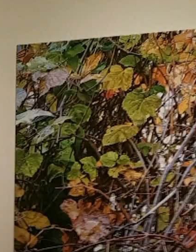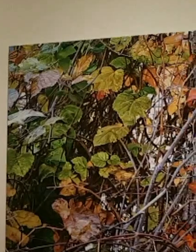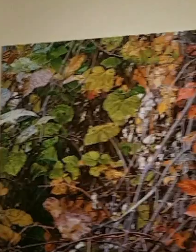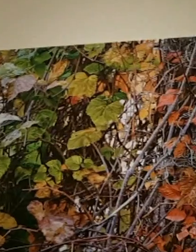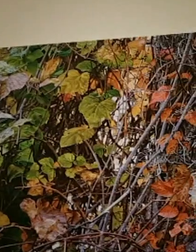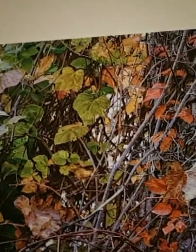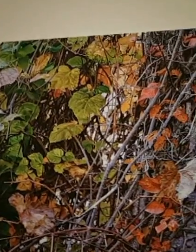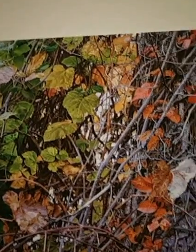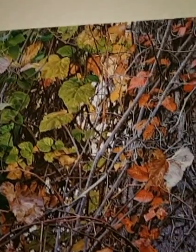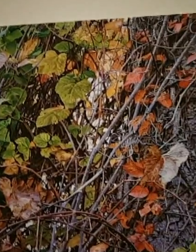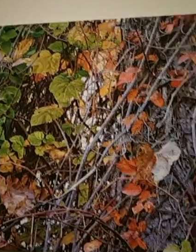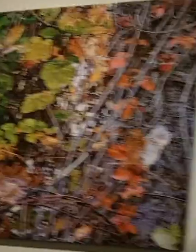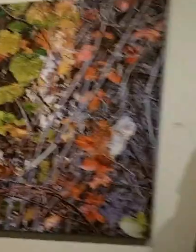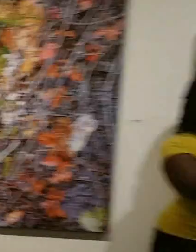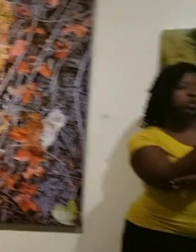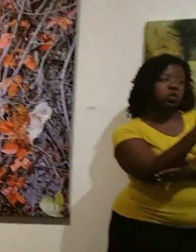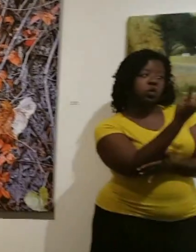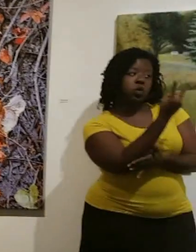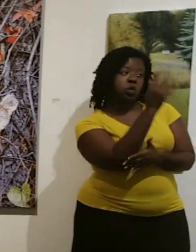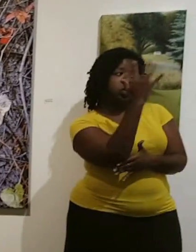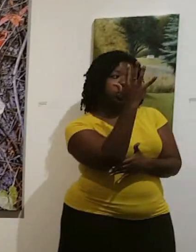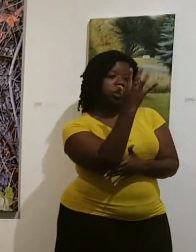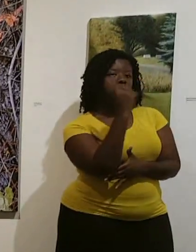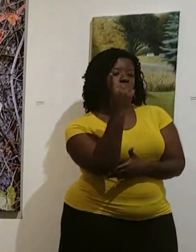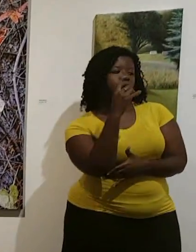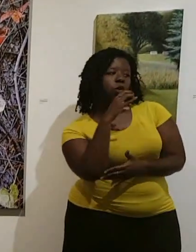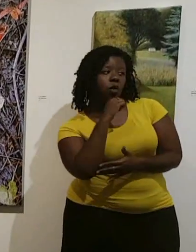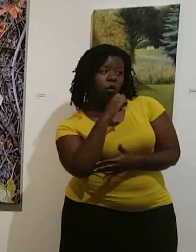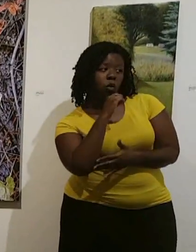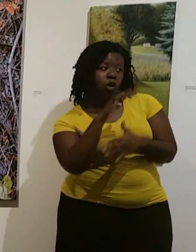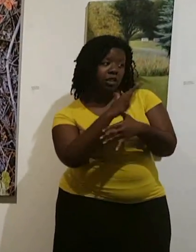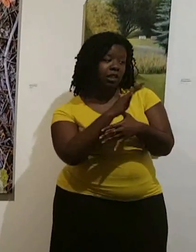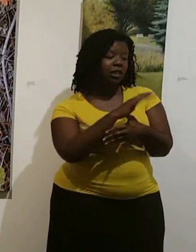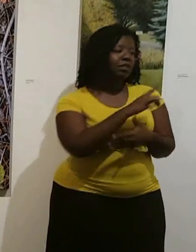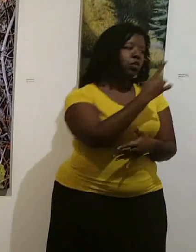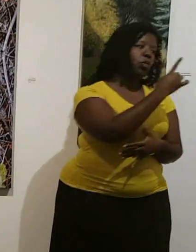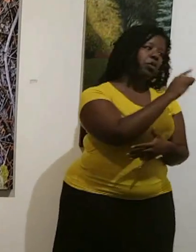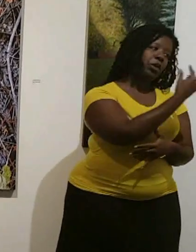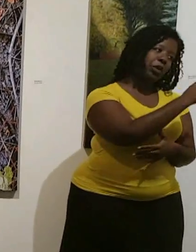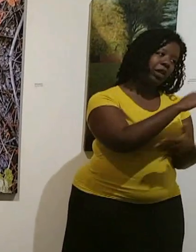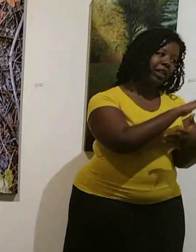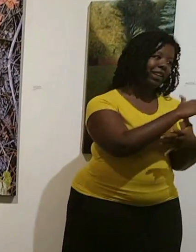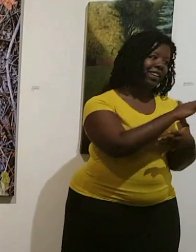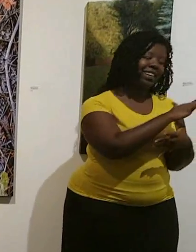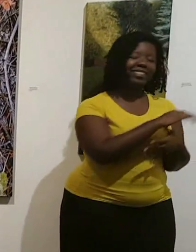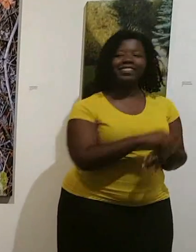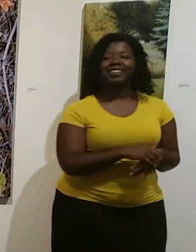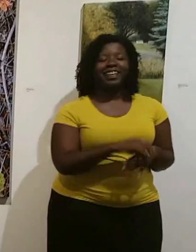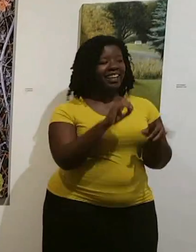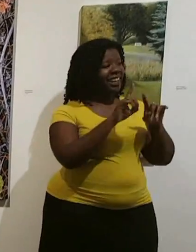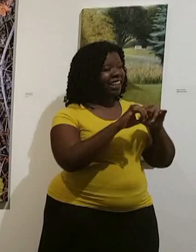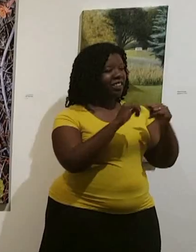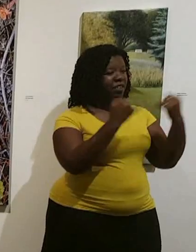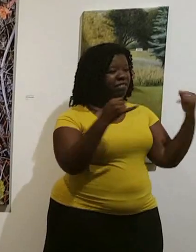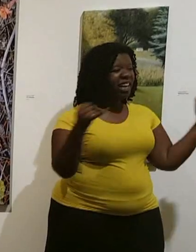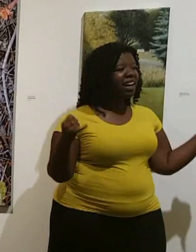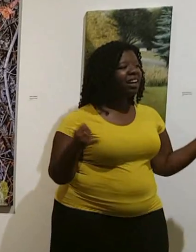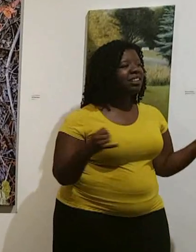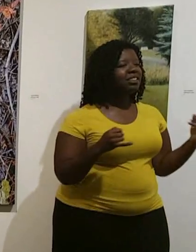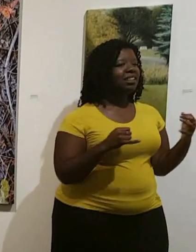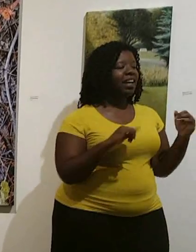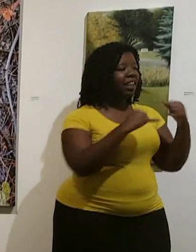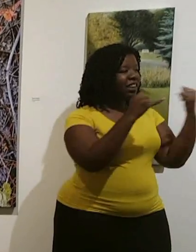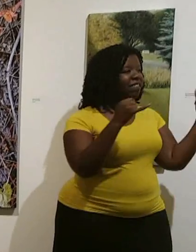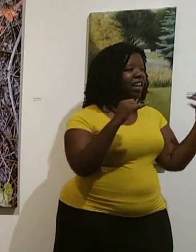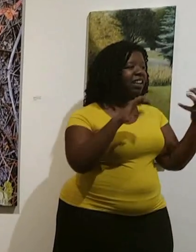are basically two trees, one with orange leaves and one with green leaves, and different kinds of vines. And the vines just